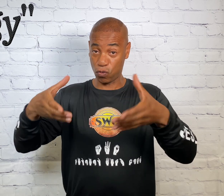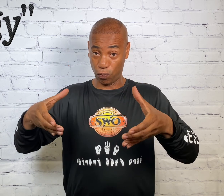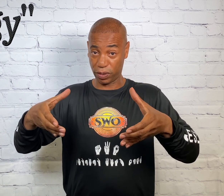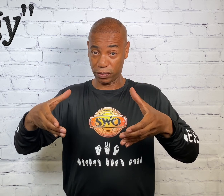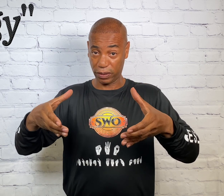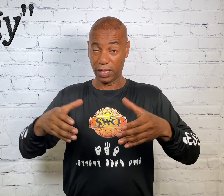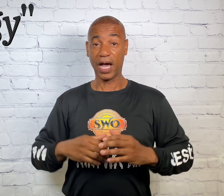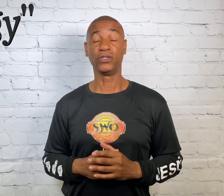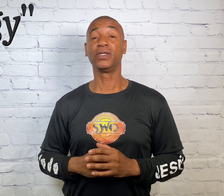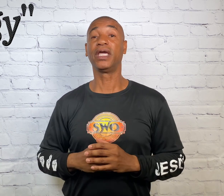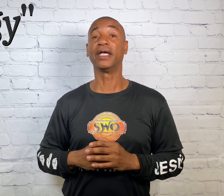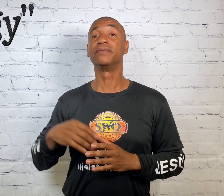group. I'll do it again.